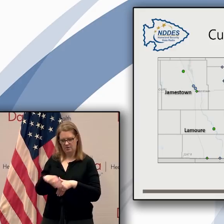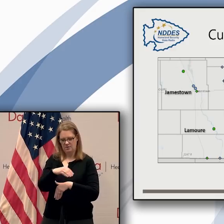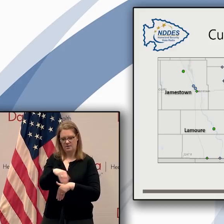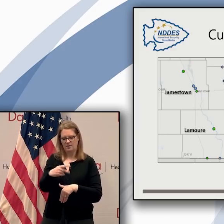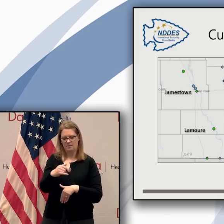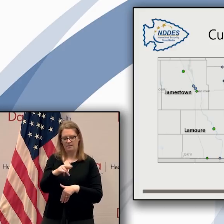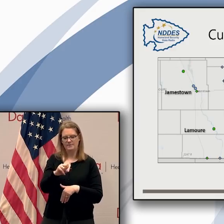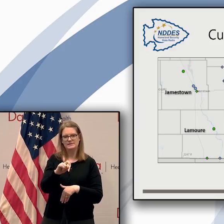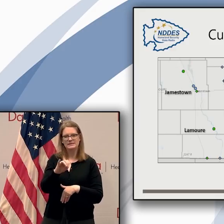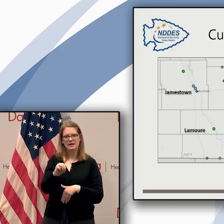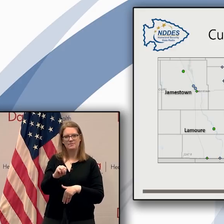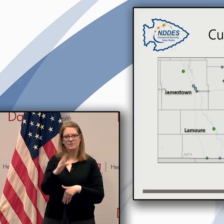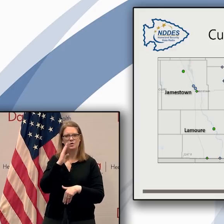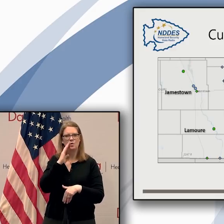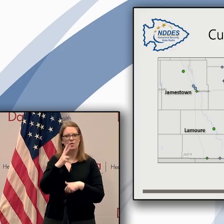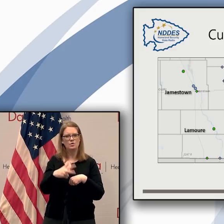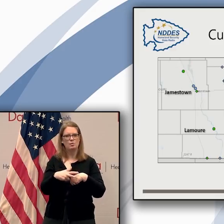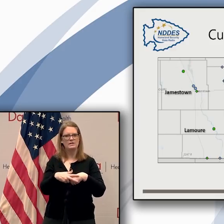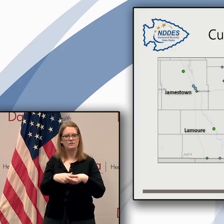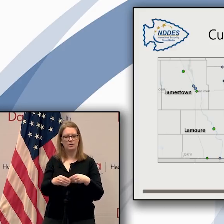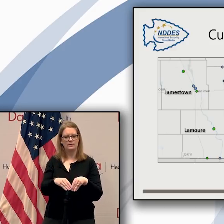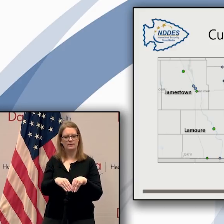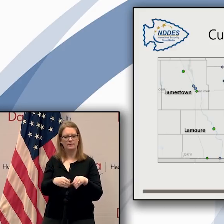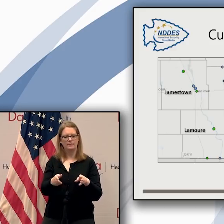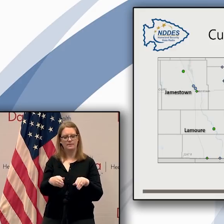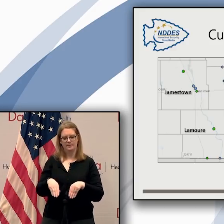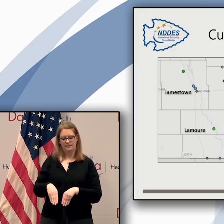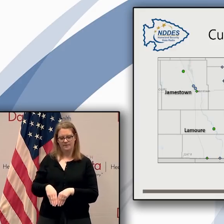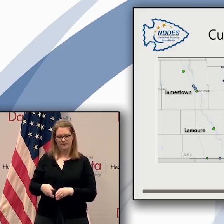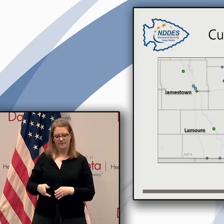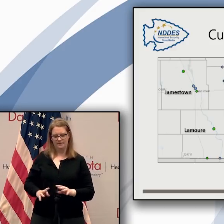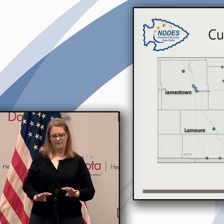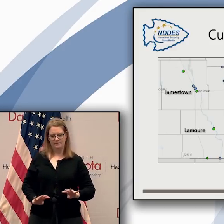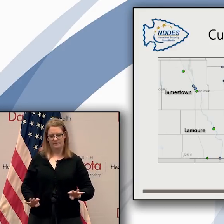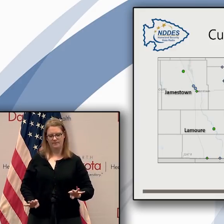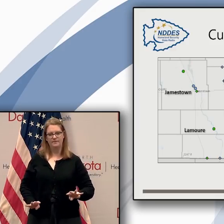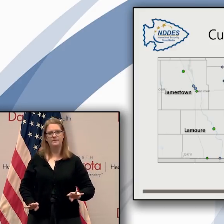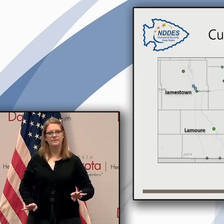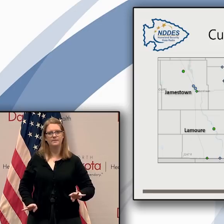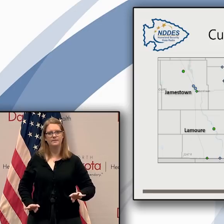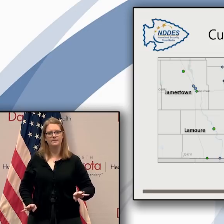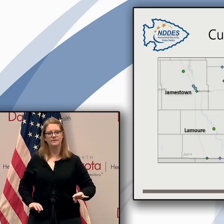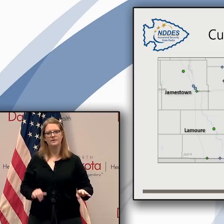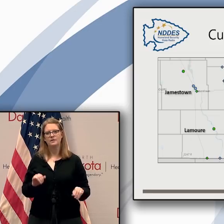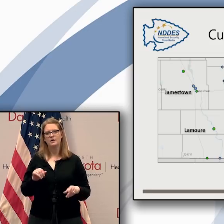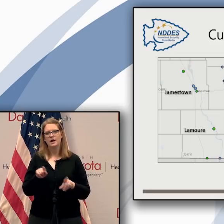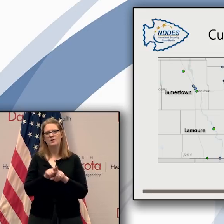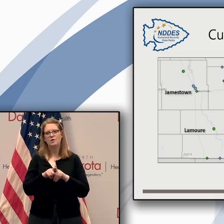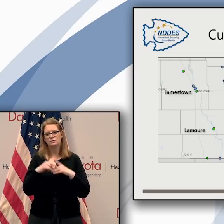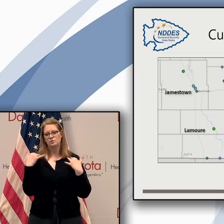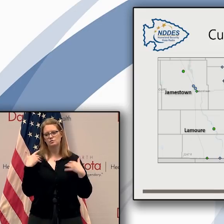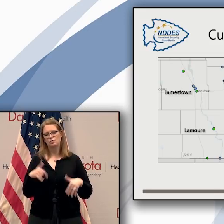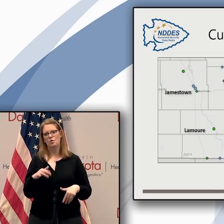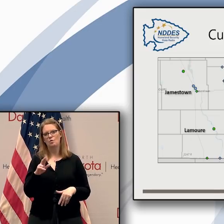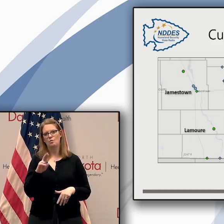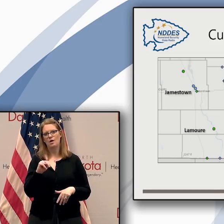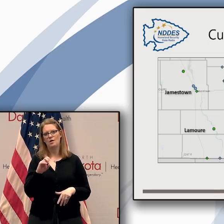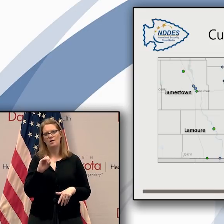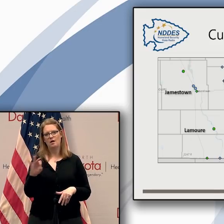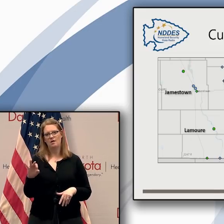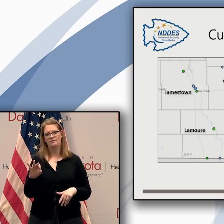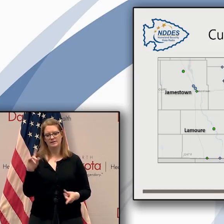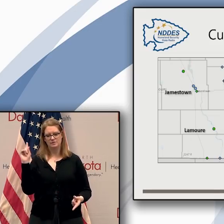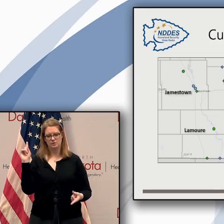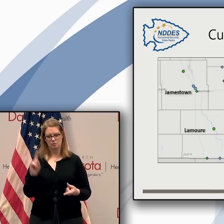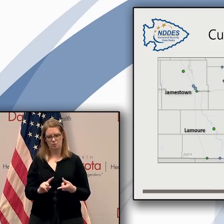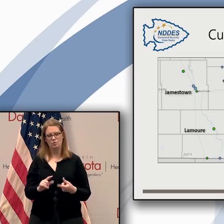Pipestem reservoirs, evacuating spring snowmelt runoff, which is also reducing riverine flood risks